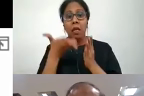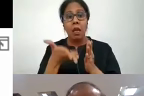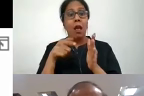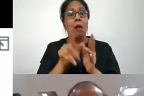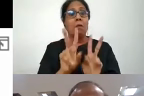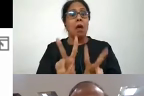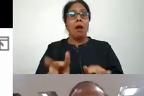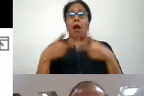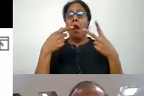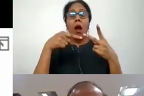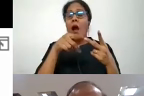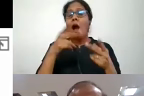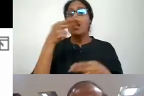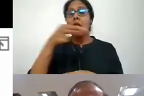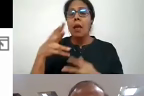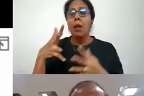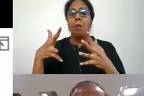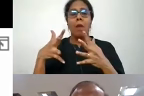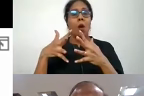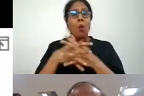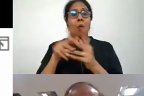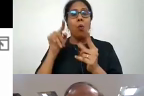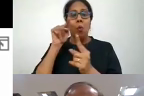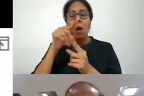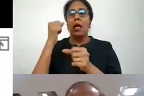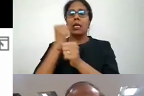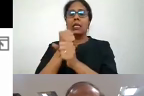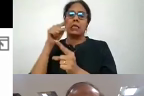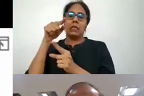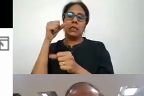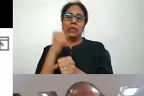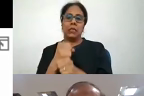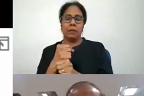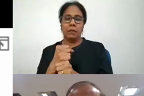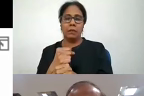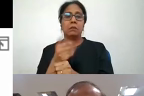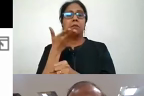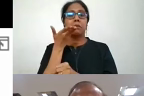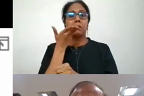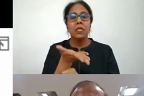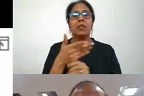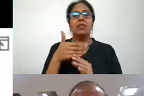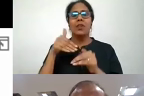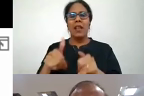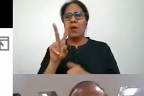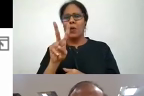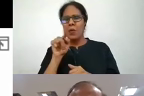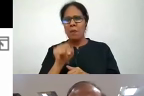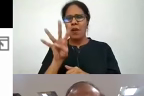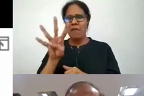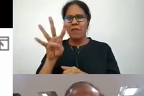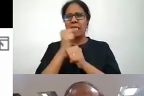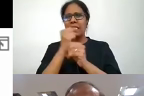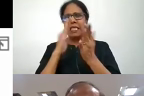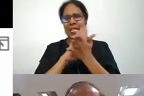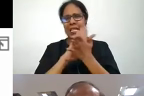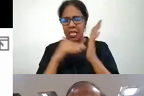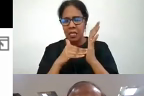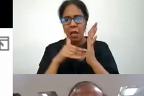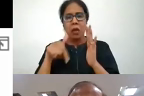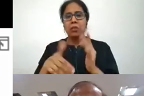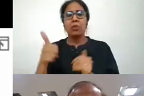India has only 689 MHz because we currently operate only in 2.4 and 5 GHz. We are not operating in 6 GHz